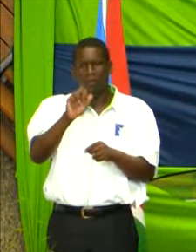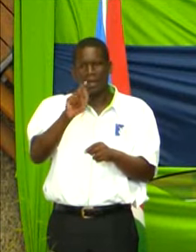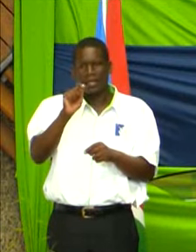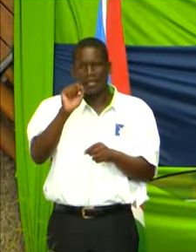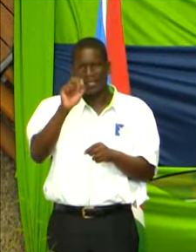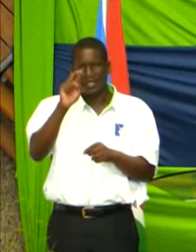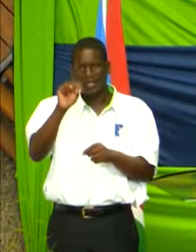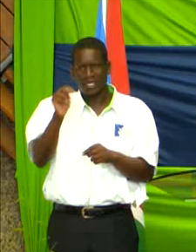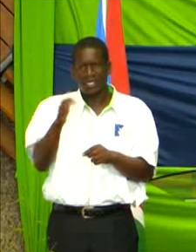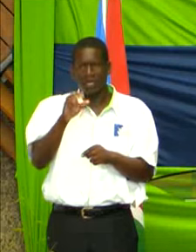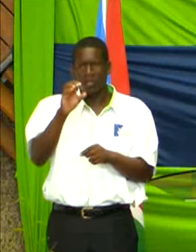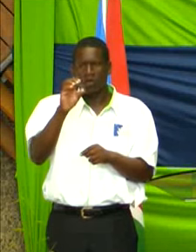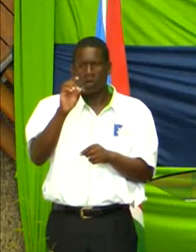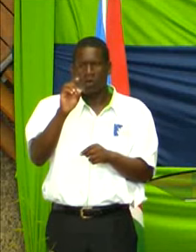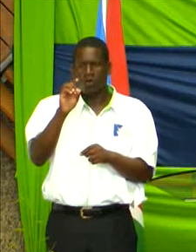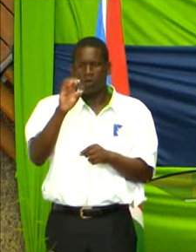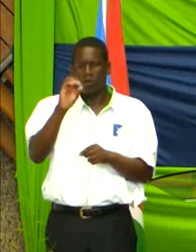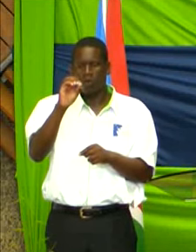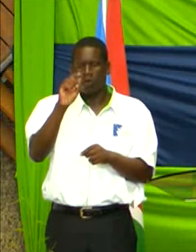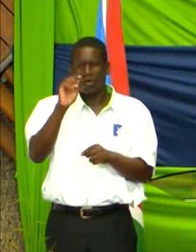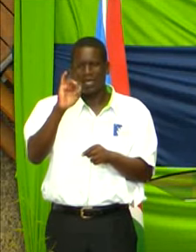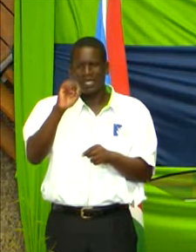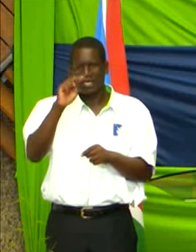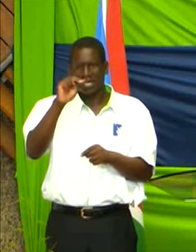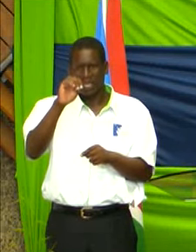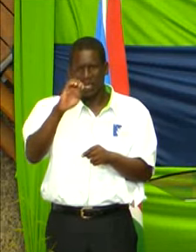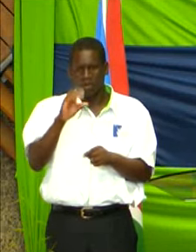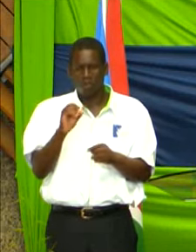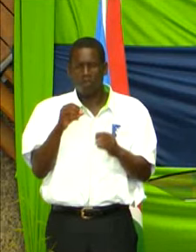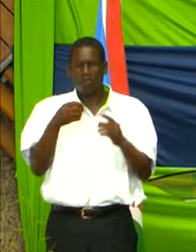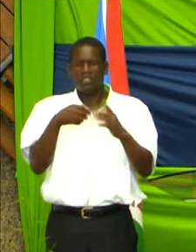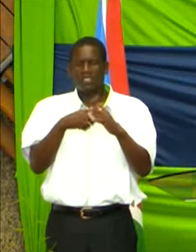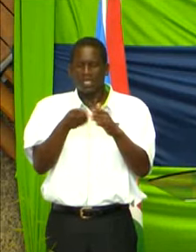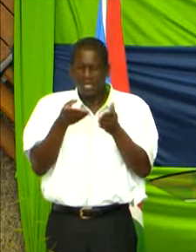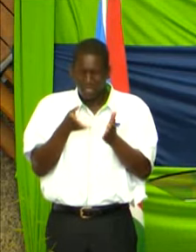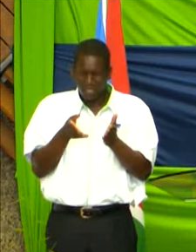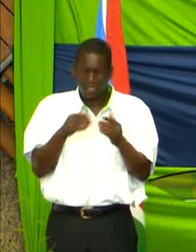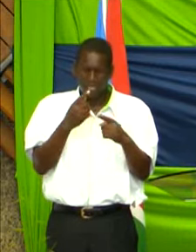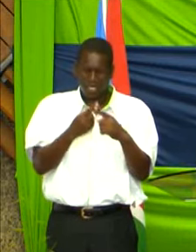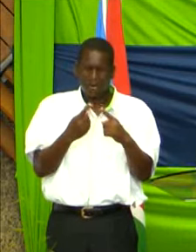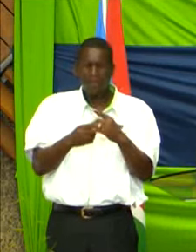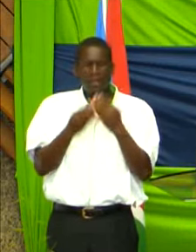year, I would like to thank the board for appointing me in this position.